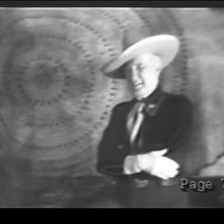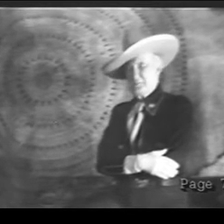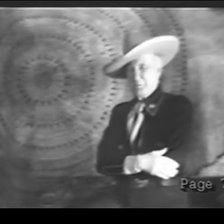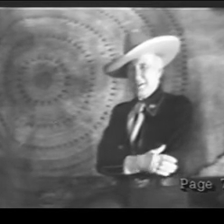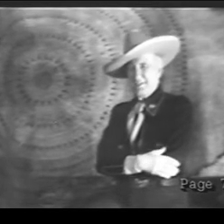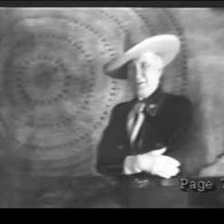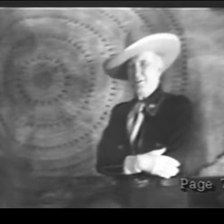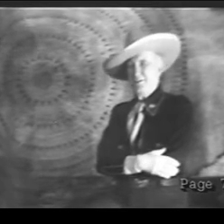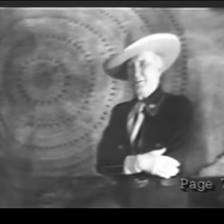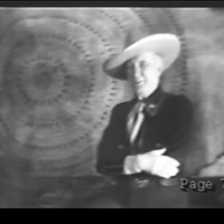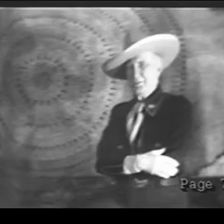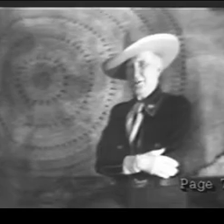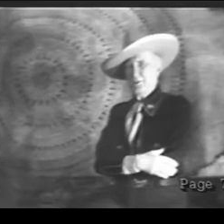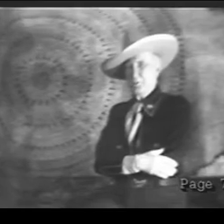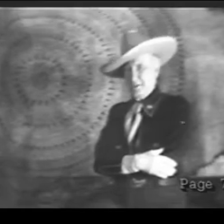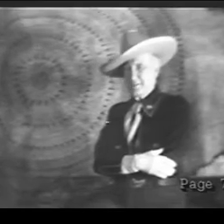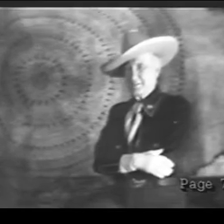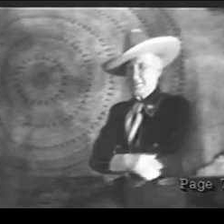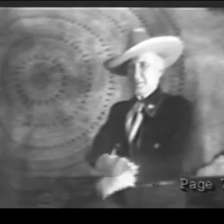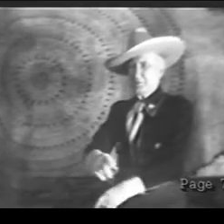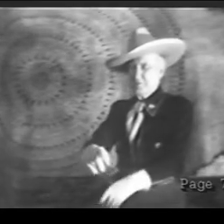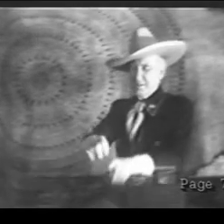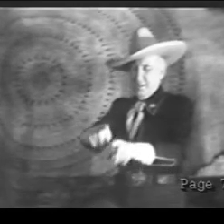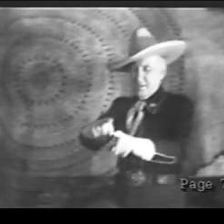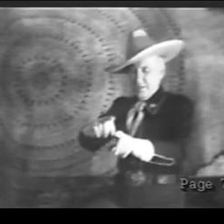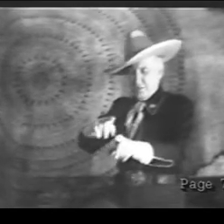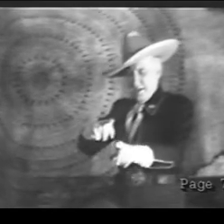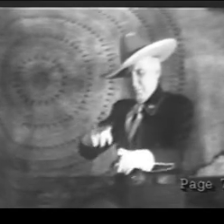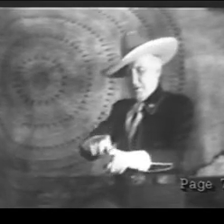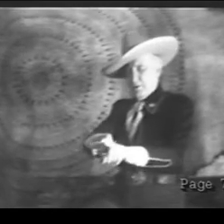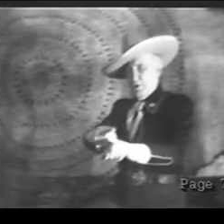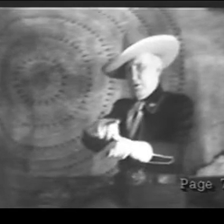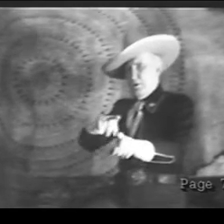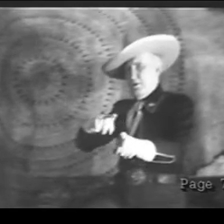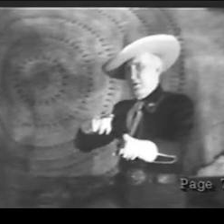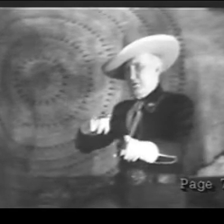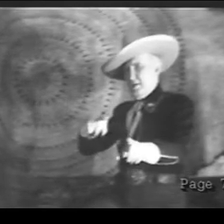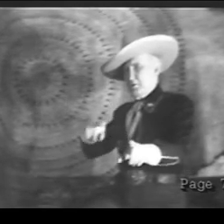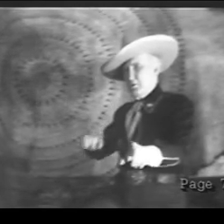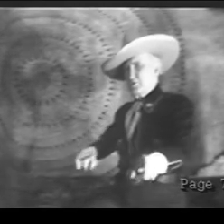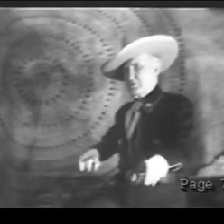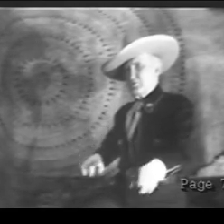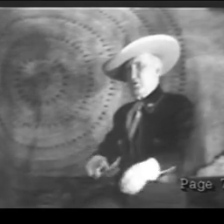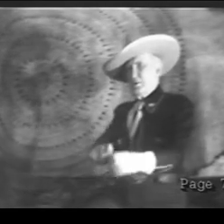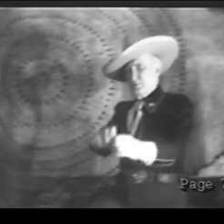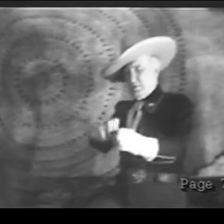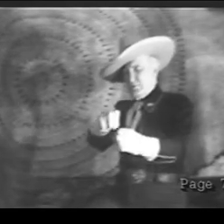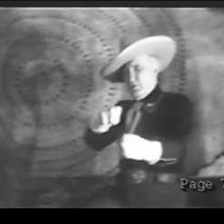takes me back a long, long ways. As the Indian said, now time, long time ago, it's drawn out like you draw